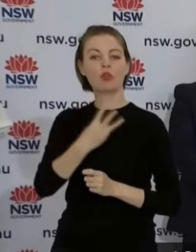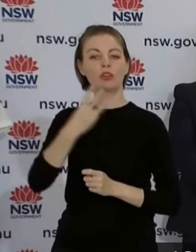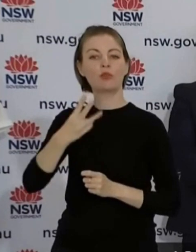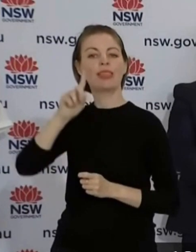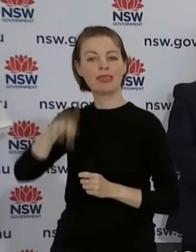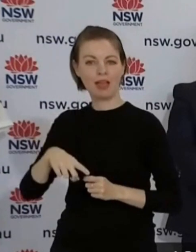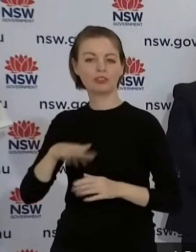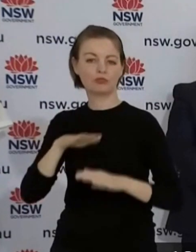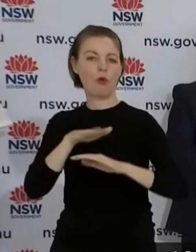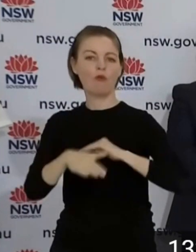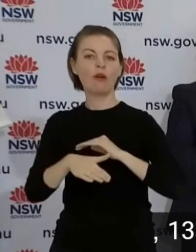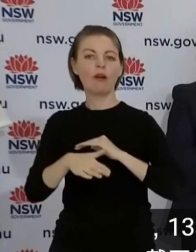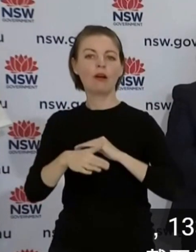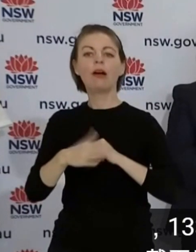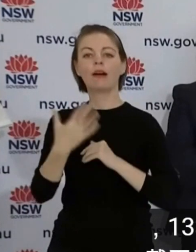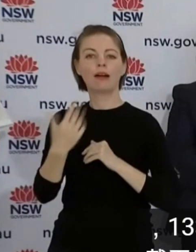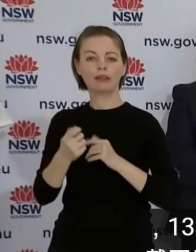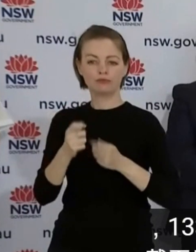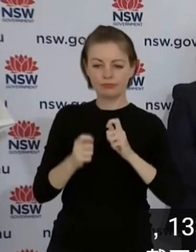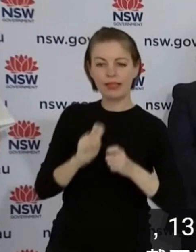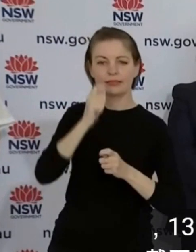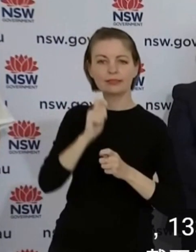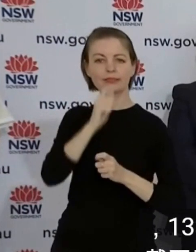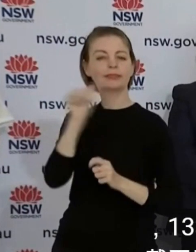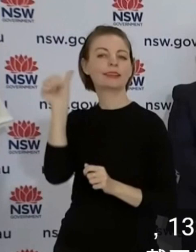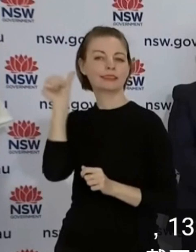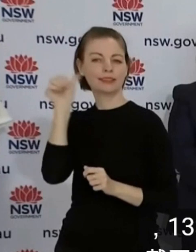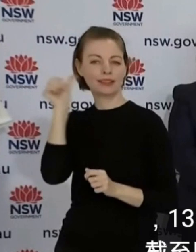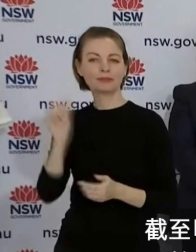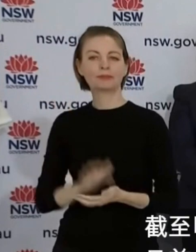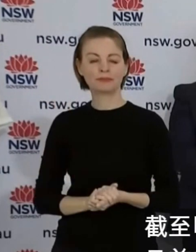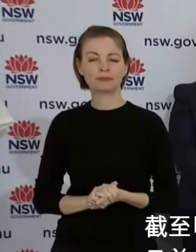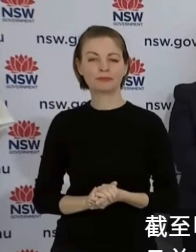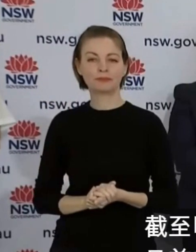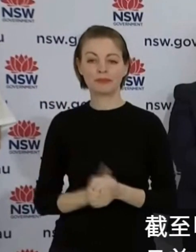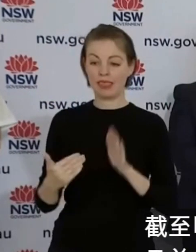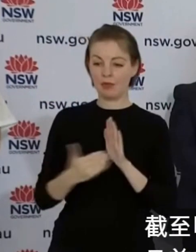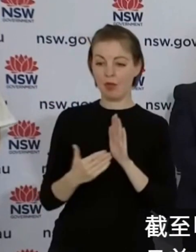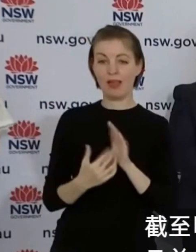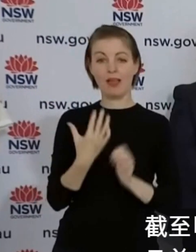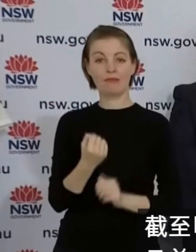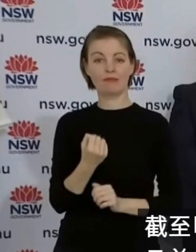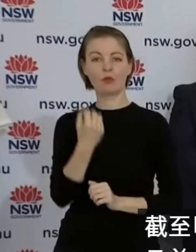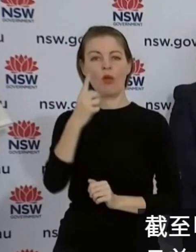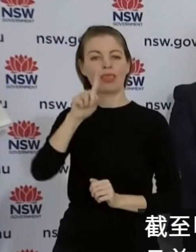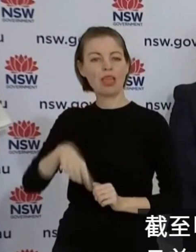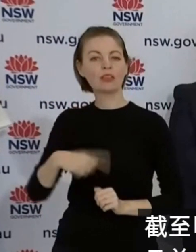133,226 tests reported till 8 p.m. last night. Currently, there are